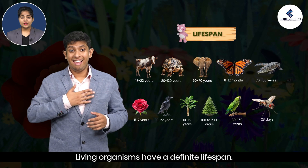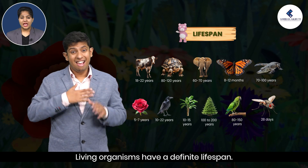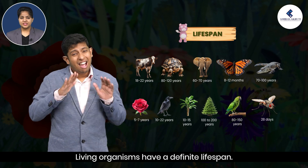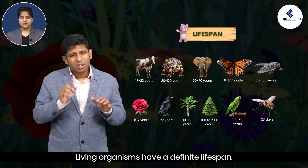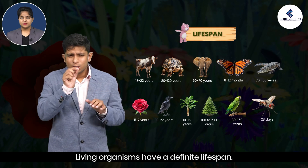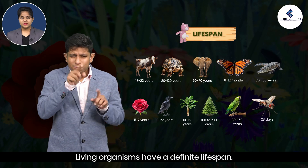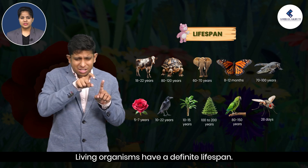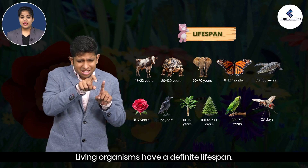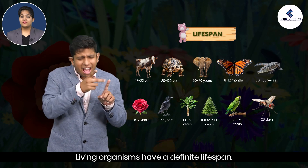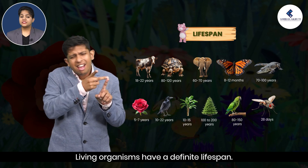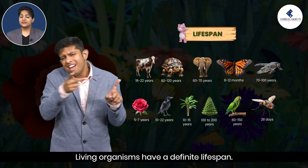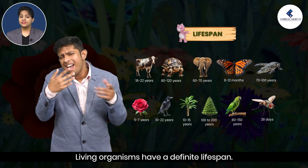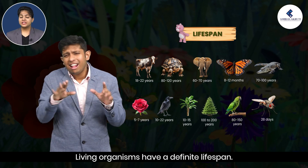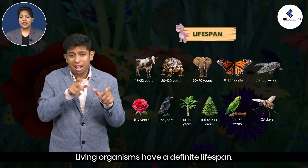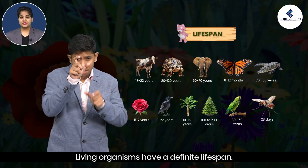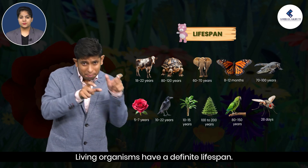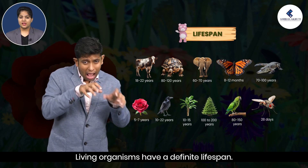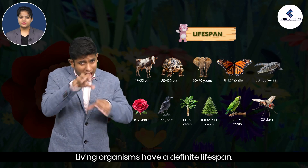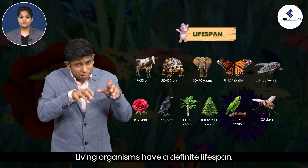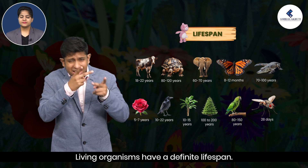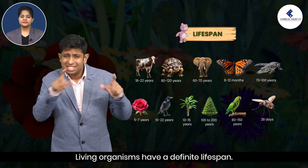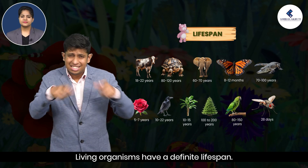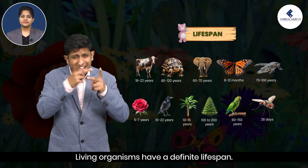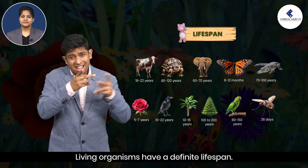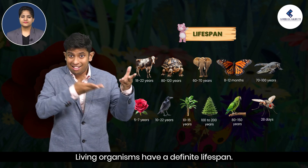Living organisms have a definite lifespan.